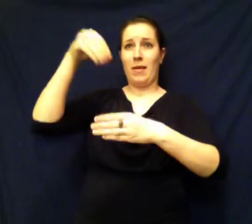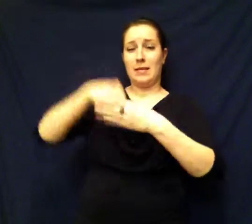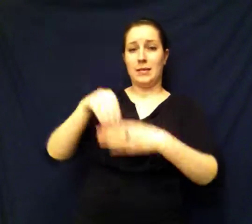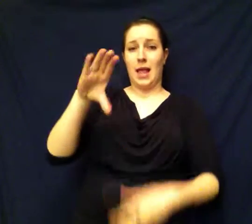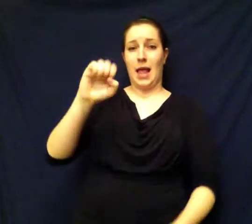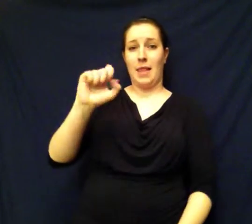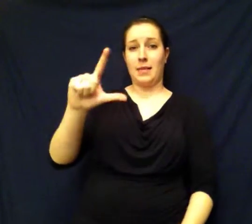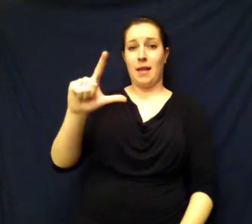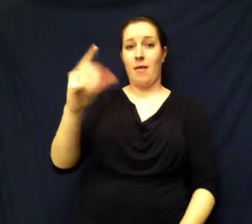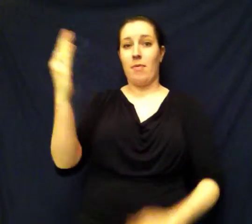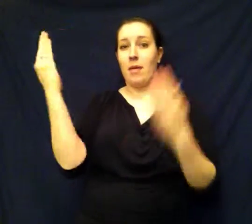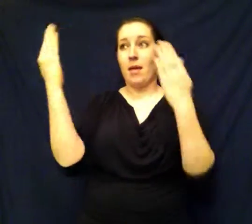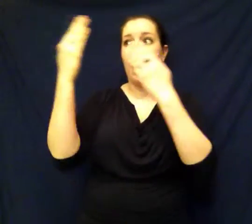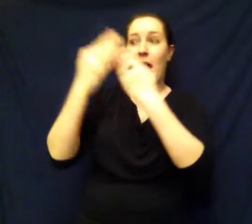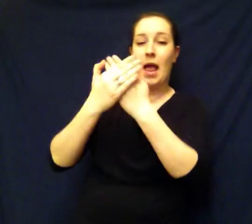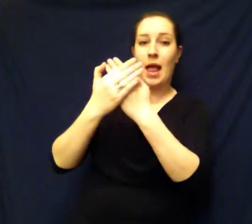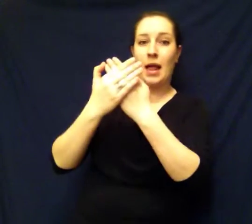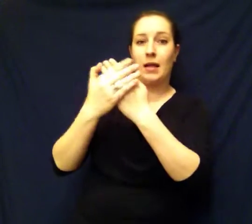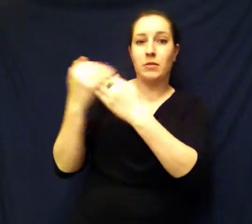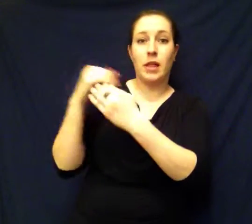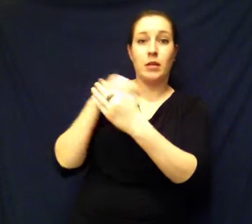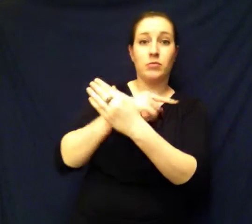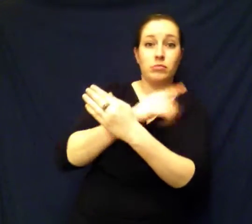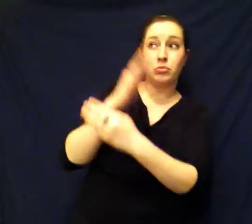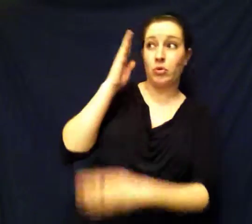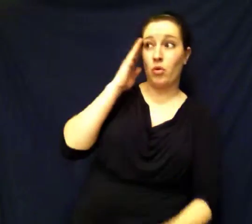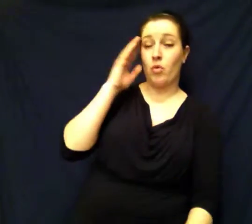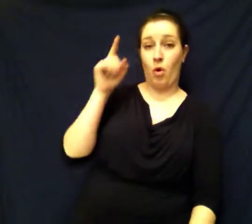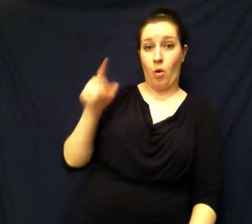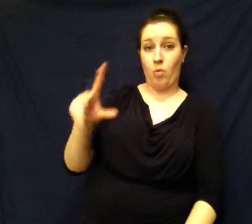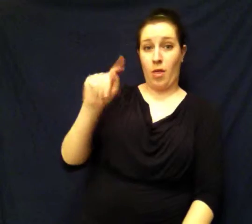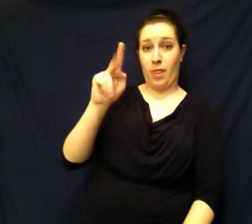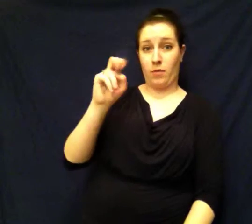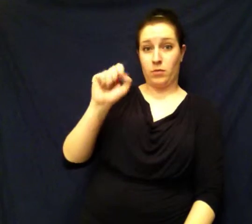so nobody knew he was digging a tunnel, and he was digging it for more than a year.